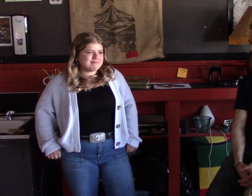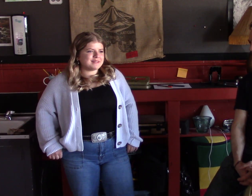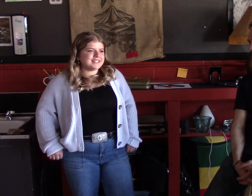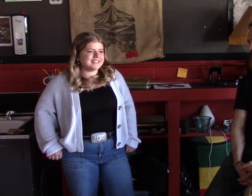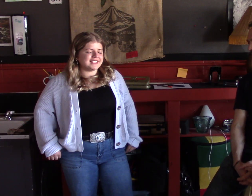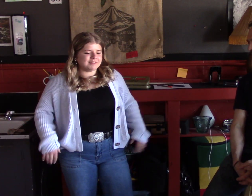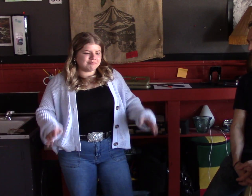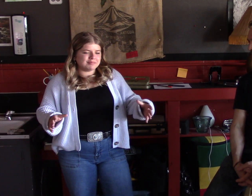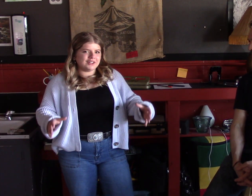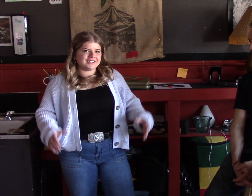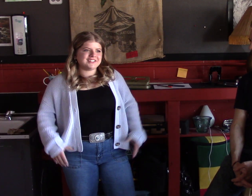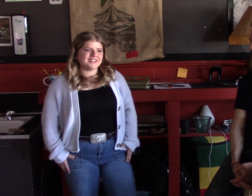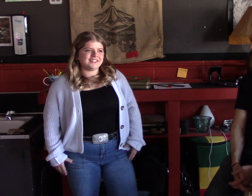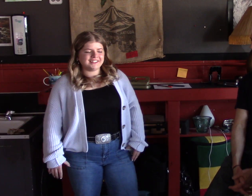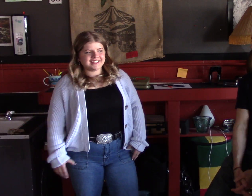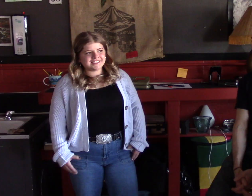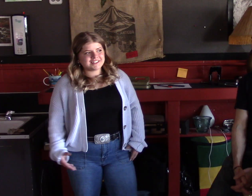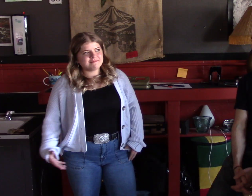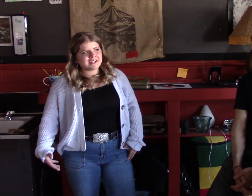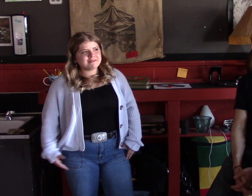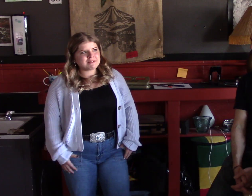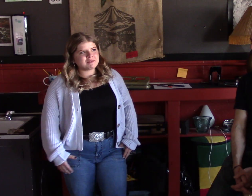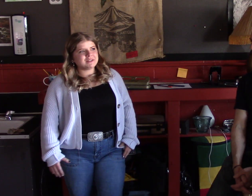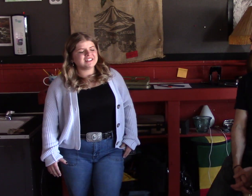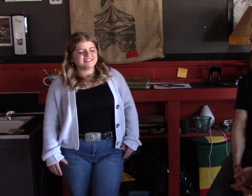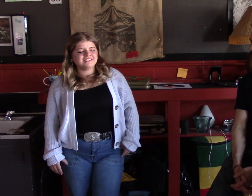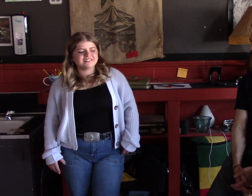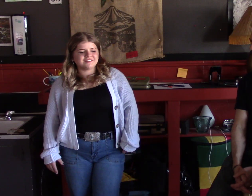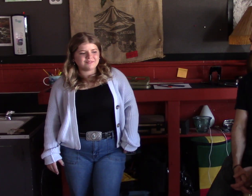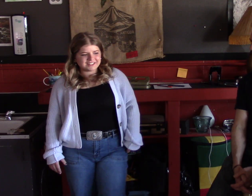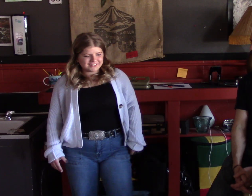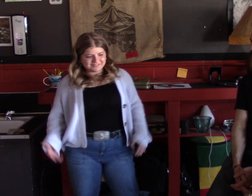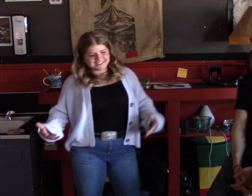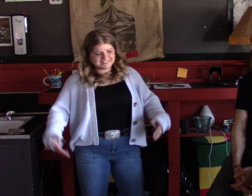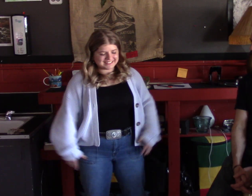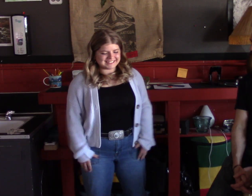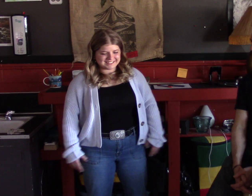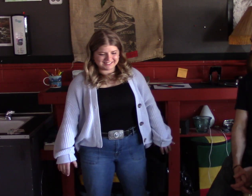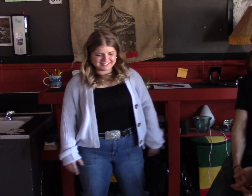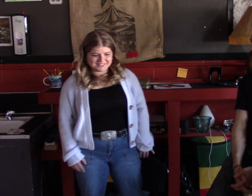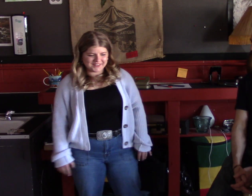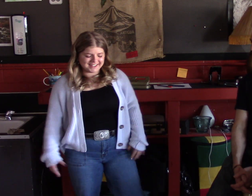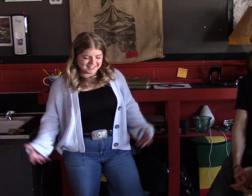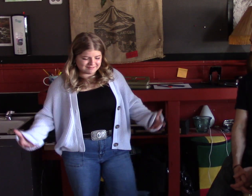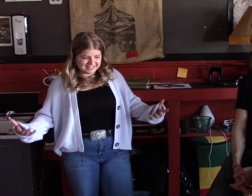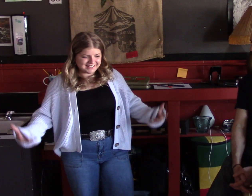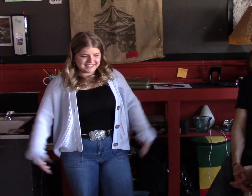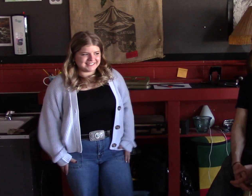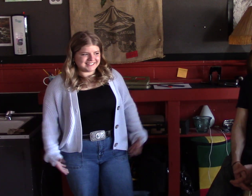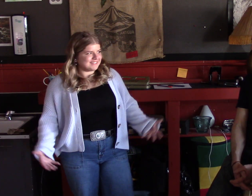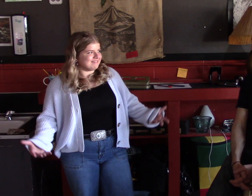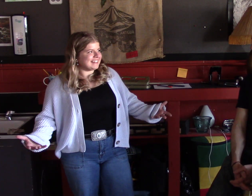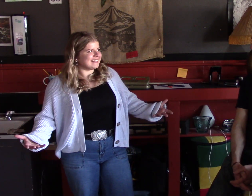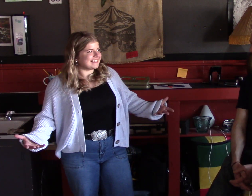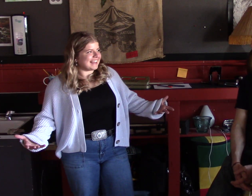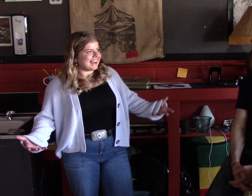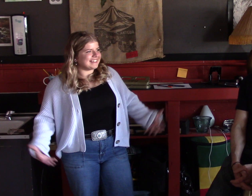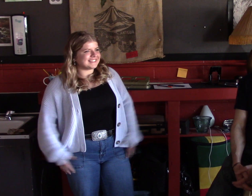pretty blunt. Sometimes people will be like, oh, why'd you say that to me? That wasn't very nice. But they didn't mean it like that. It's just